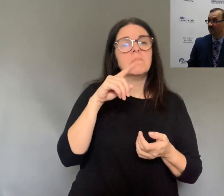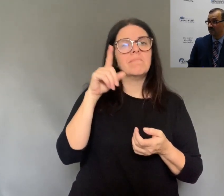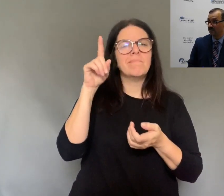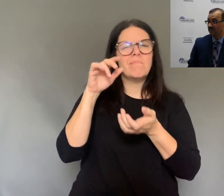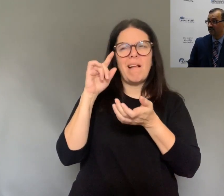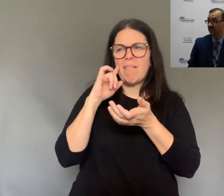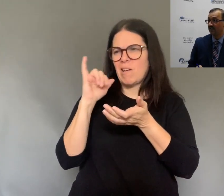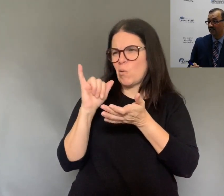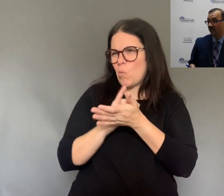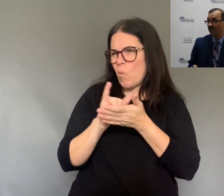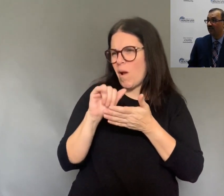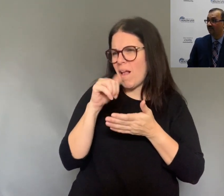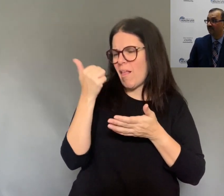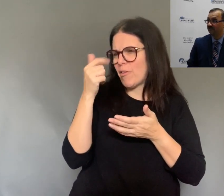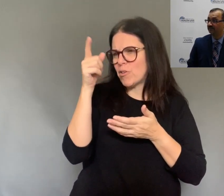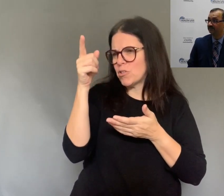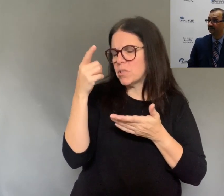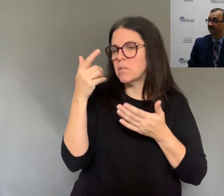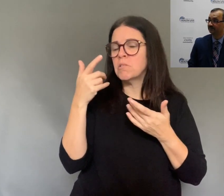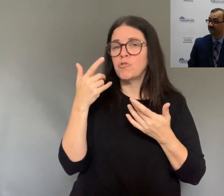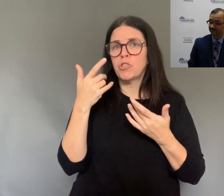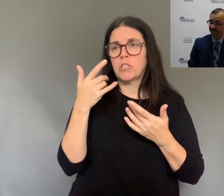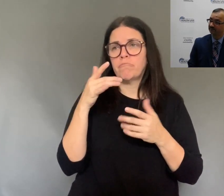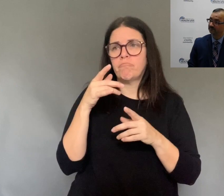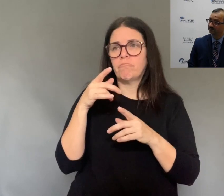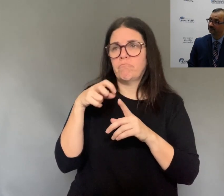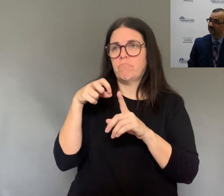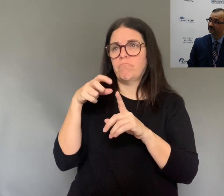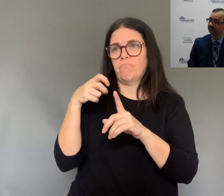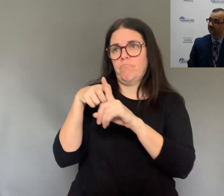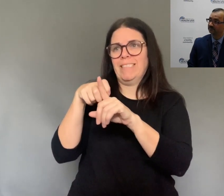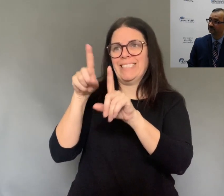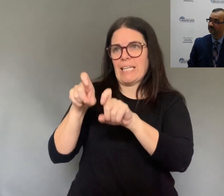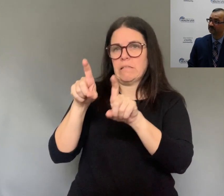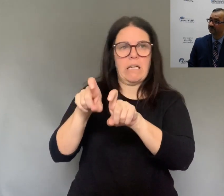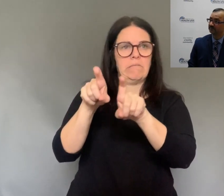those diseases. That will be helpful. Even just for the general